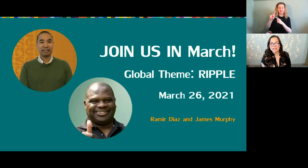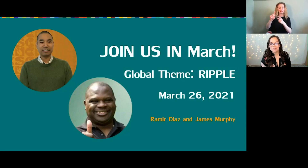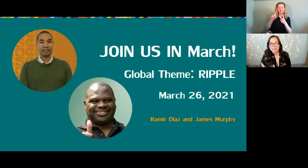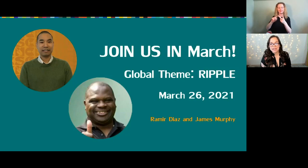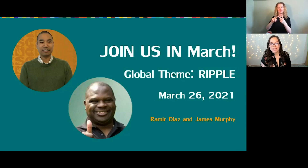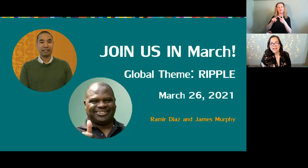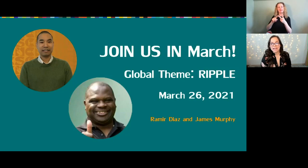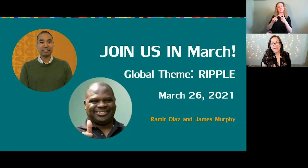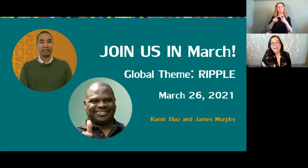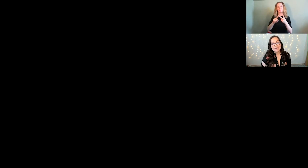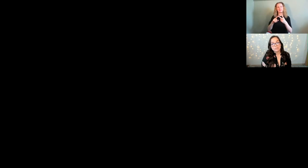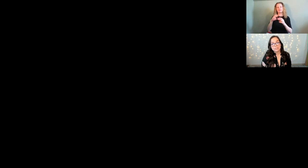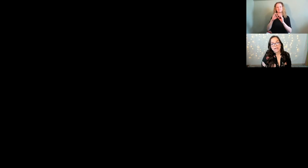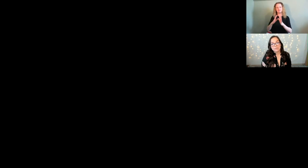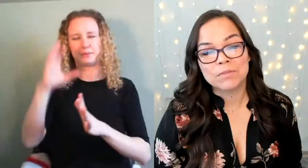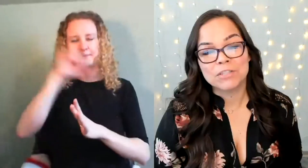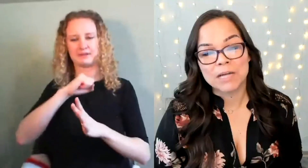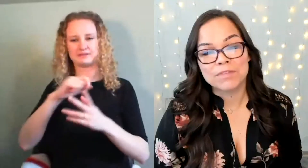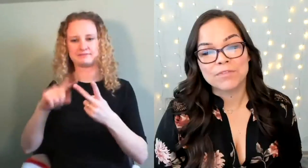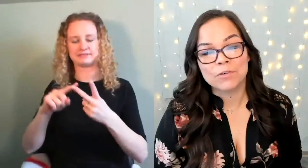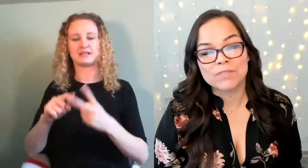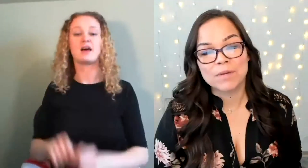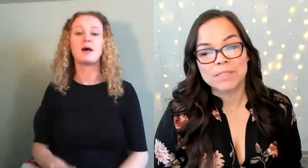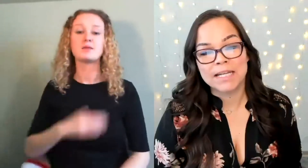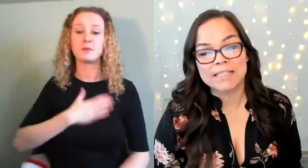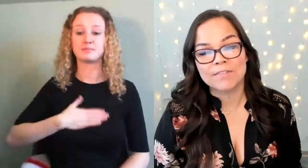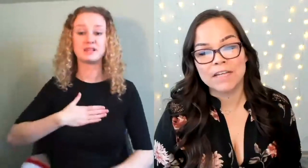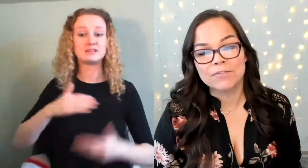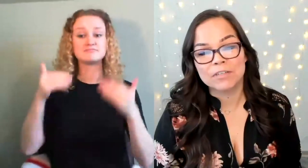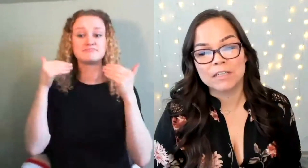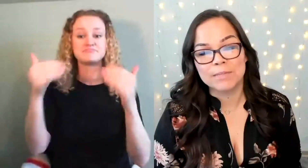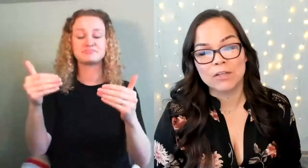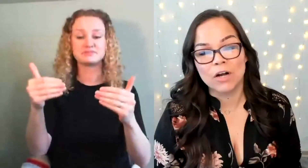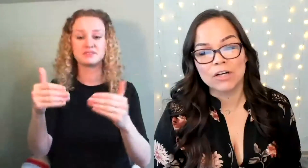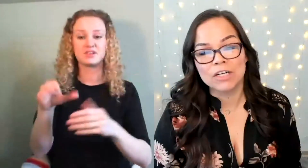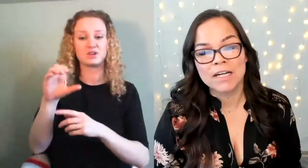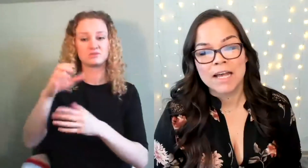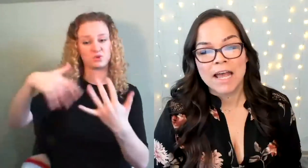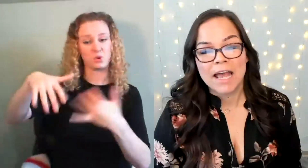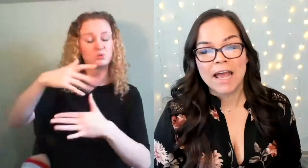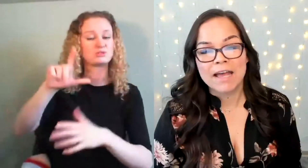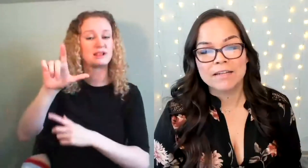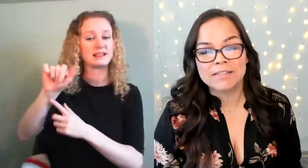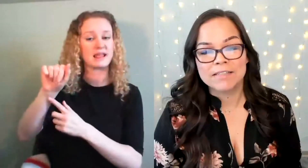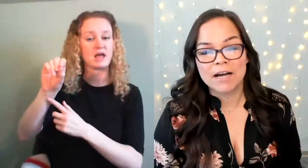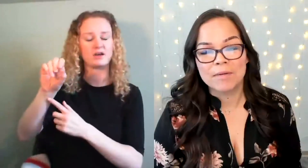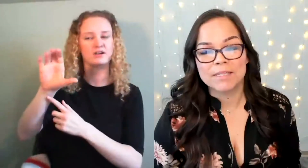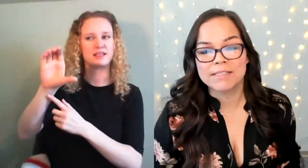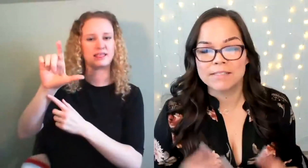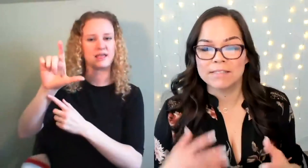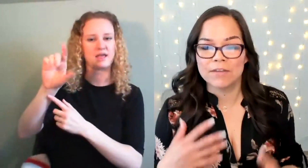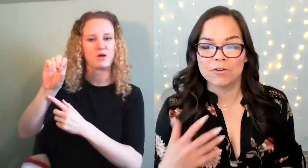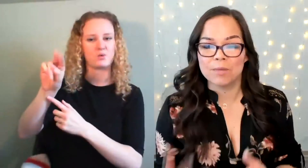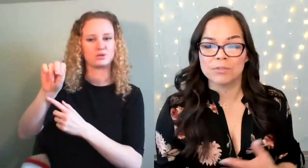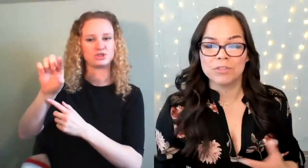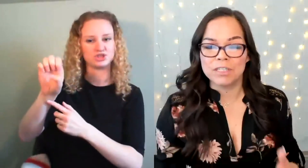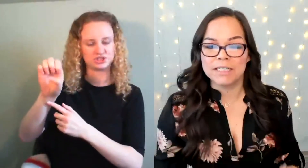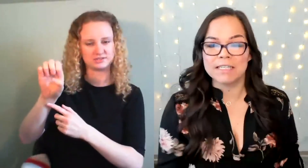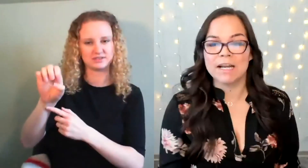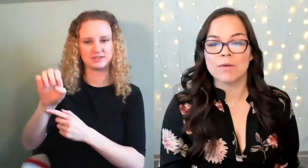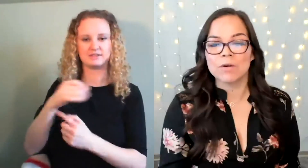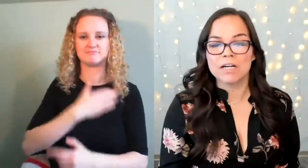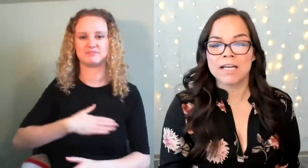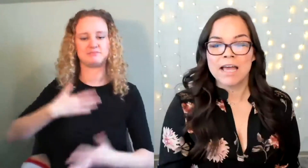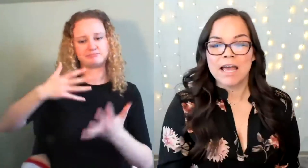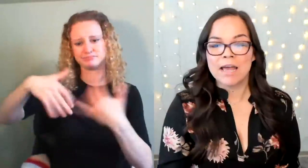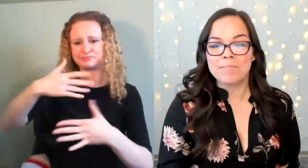social lounge and hang out and chat with folks from today's event for a little bit longer. and because this is another opportunity